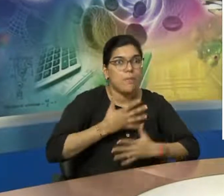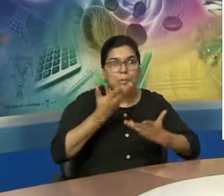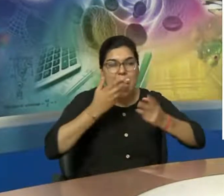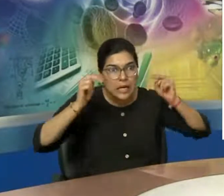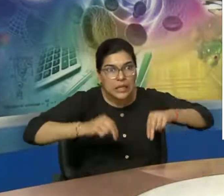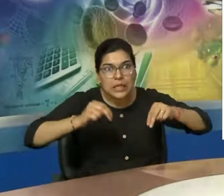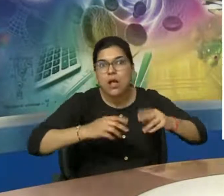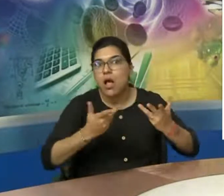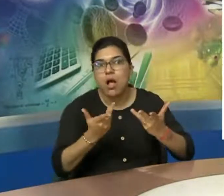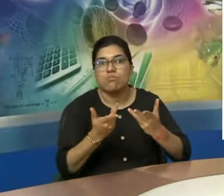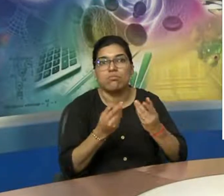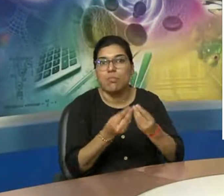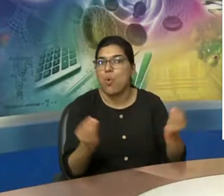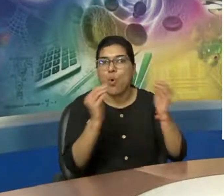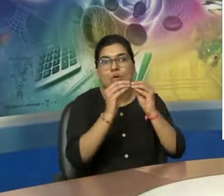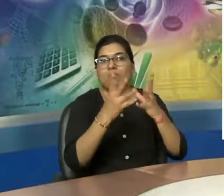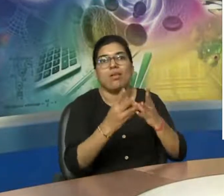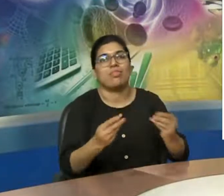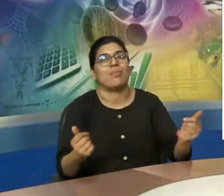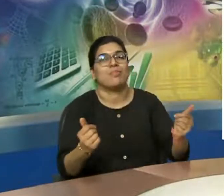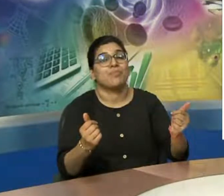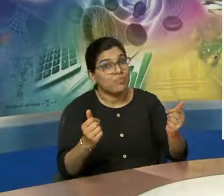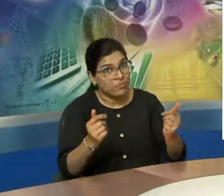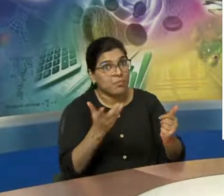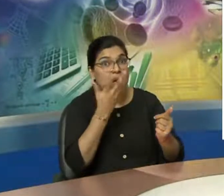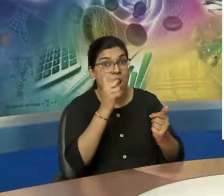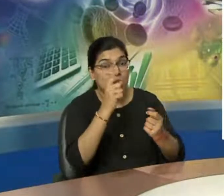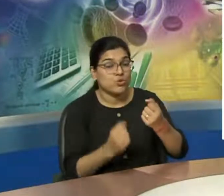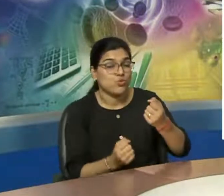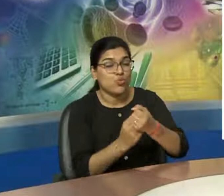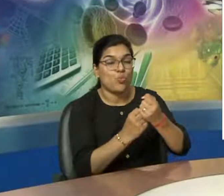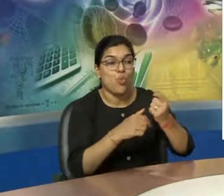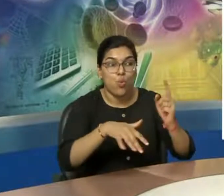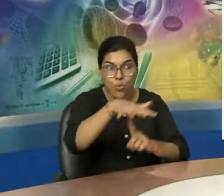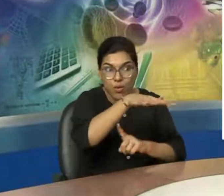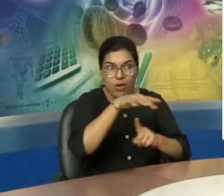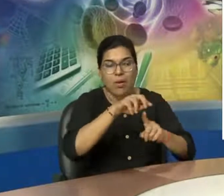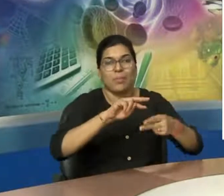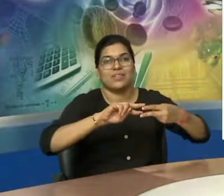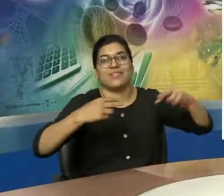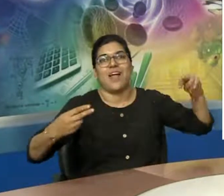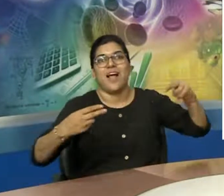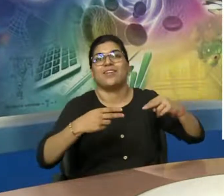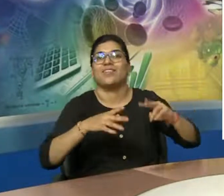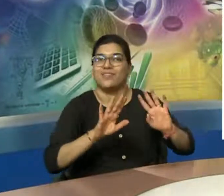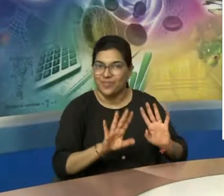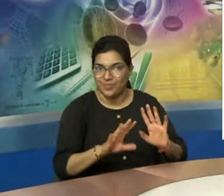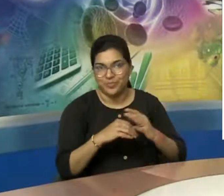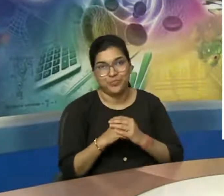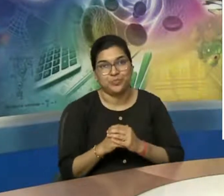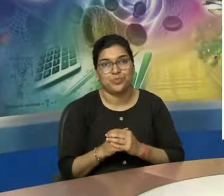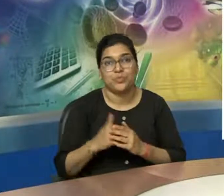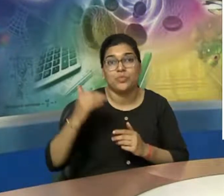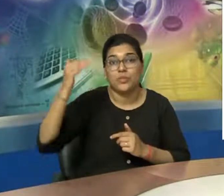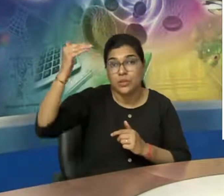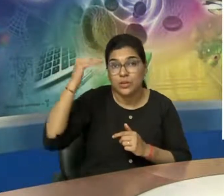And that is the reason that adaptations have developed over many generations to help